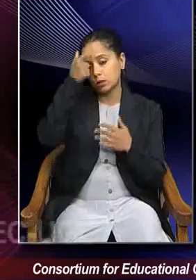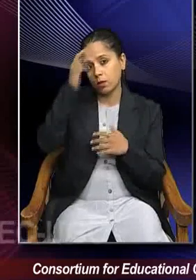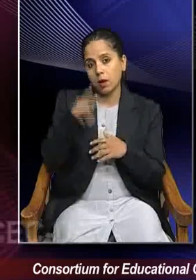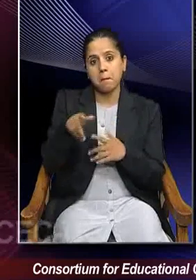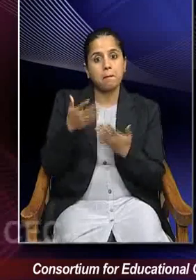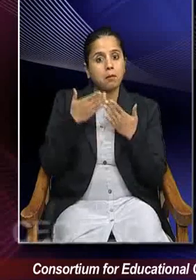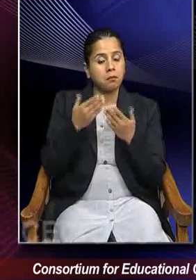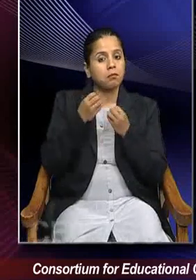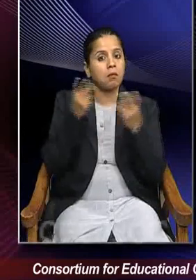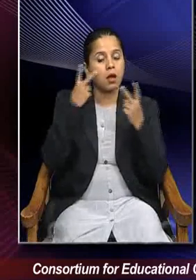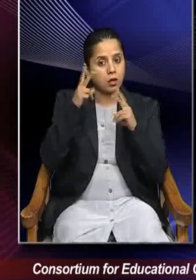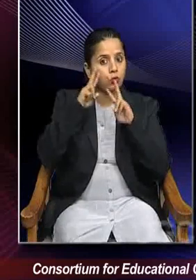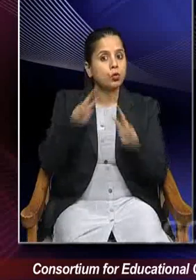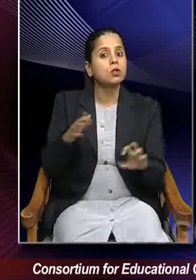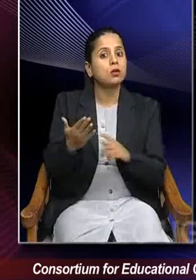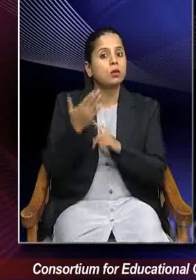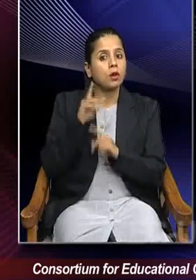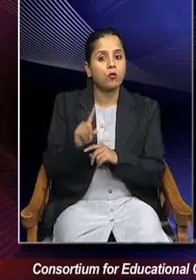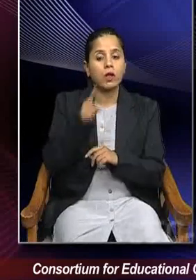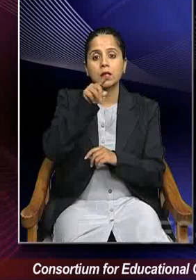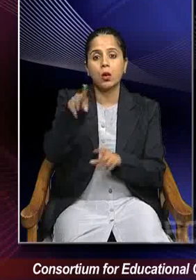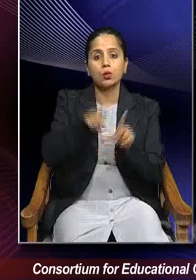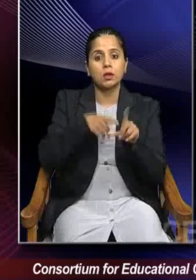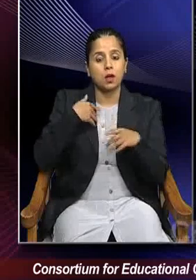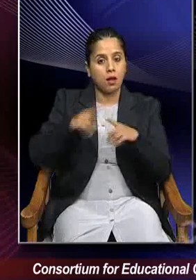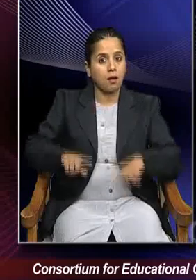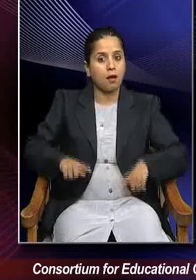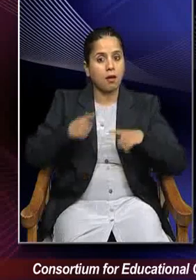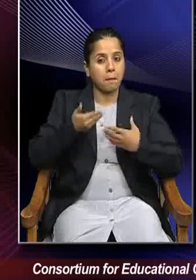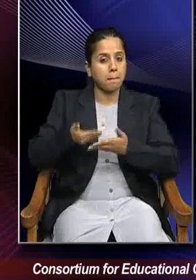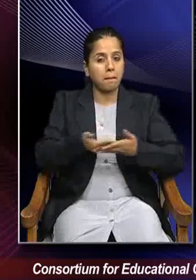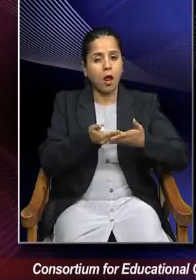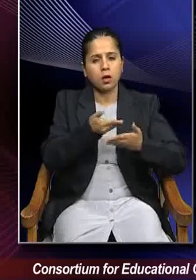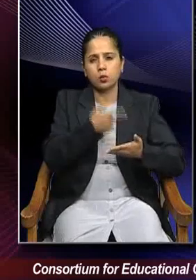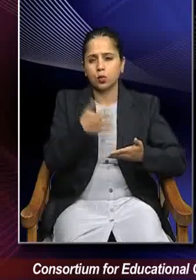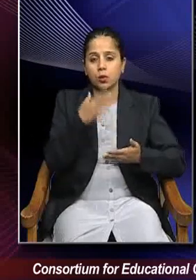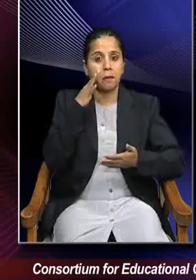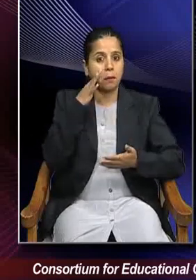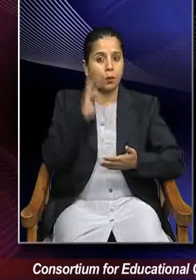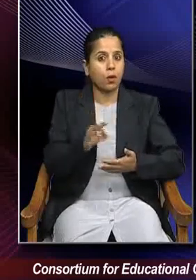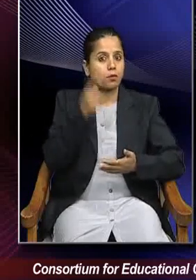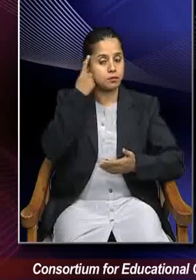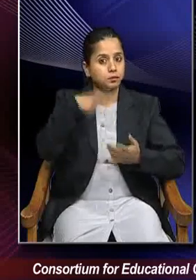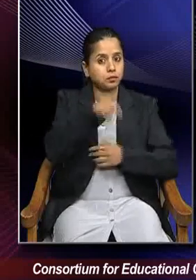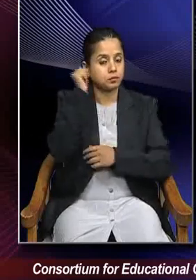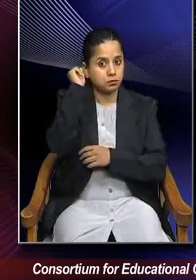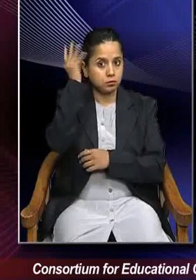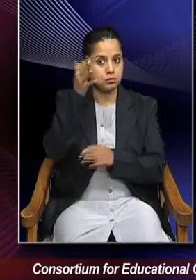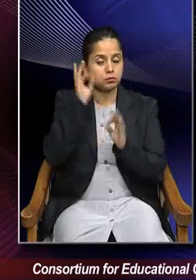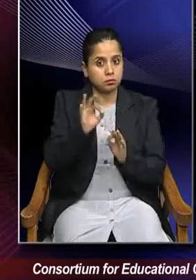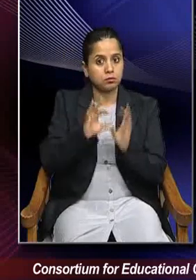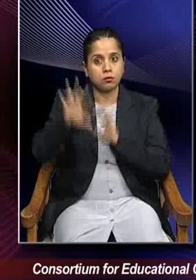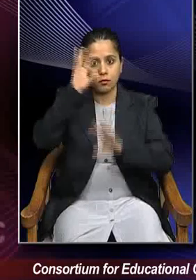which says that the first 1,000 years of life of an infant is very critical for their cognitive capacity